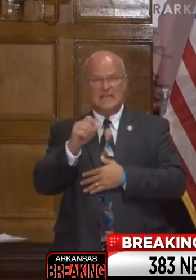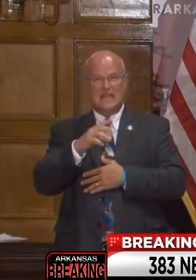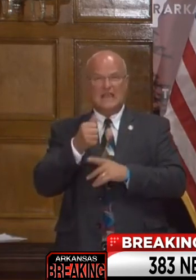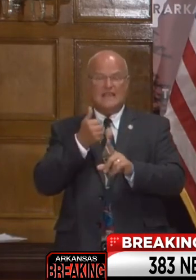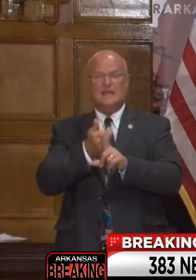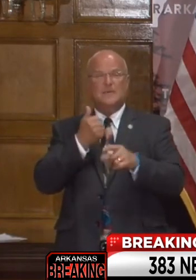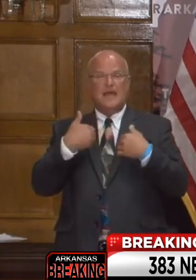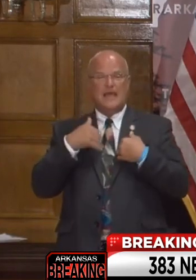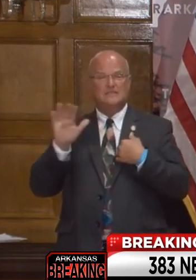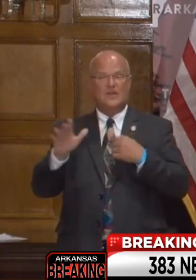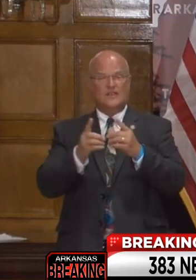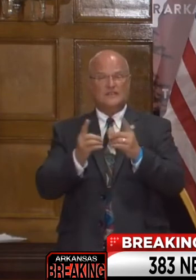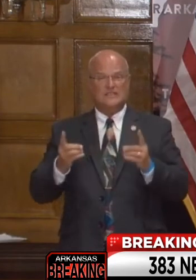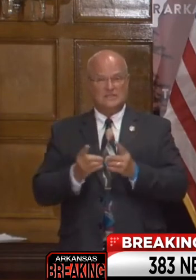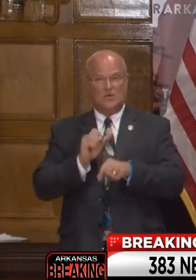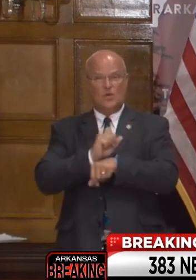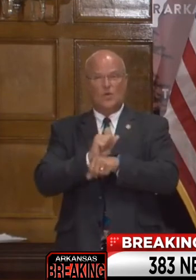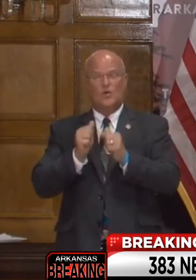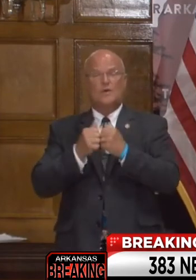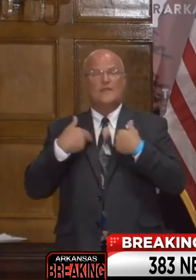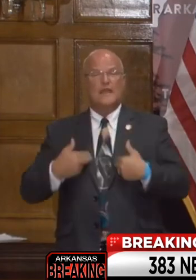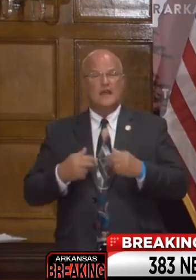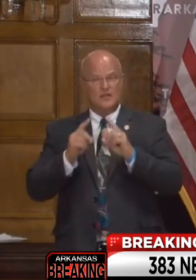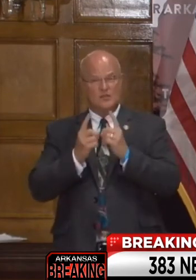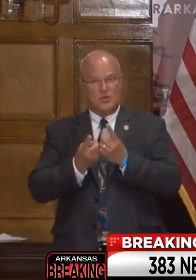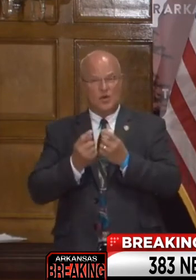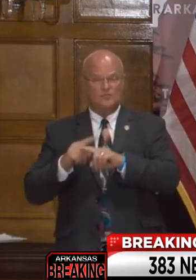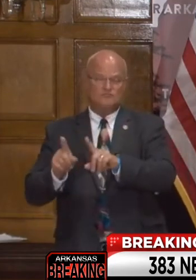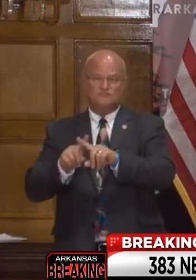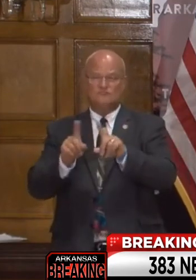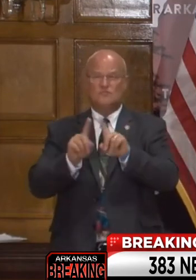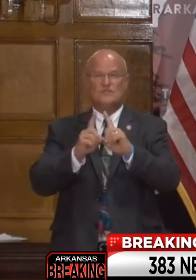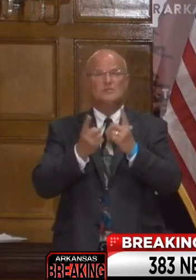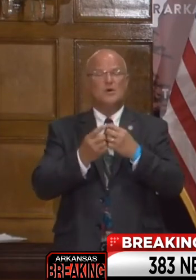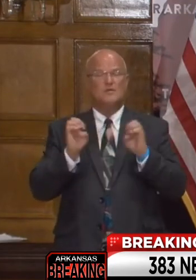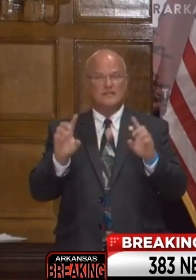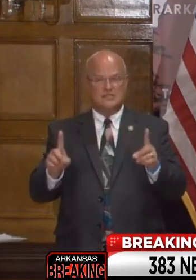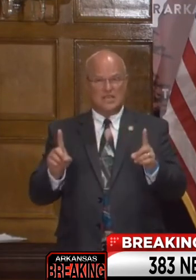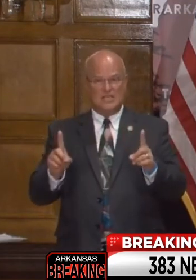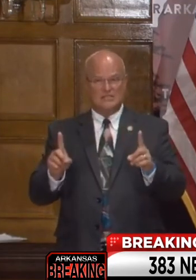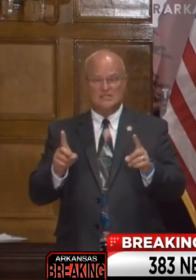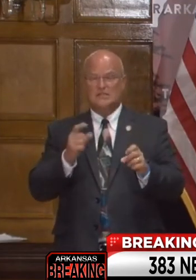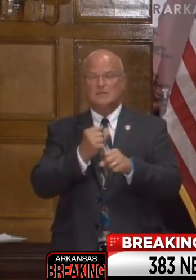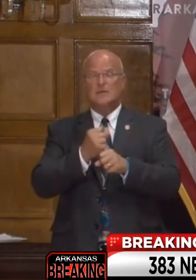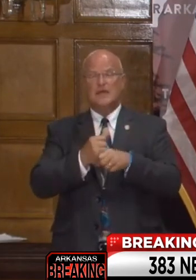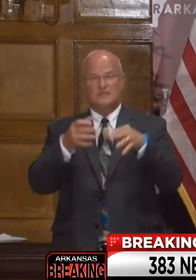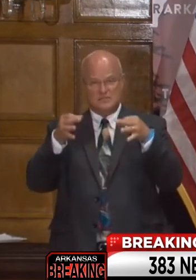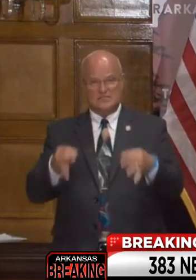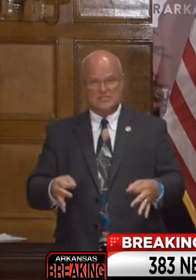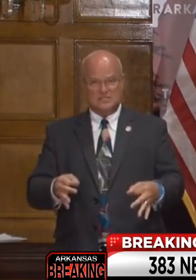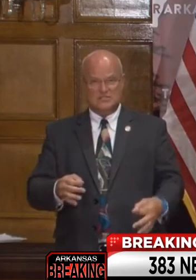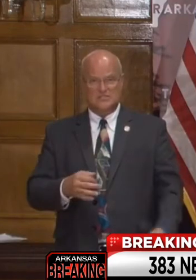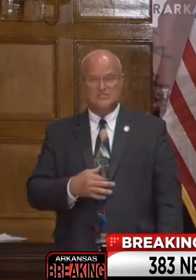the impact that it has on their districts, working with the health department and with the Department of Education to make those decisions.